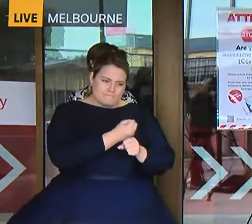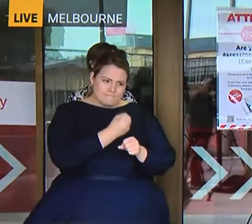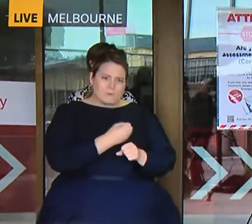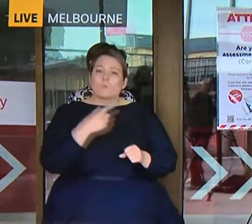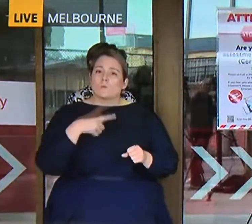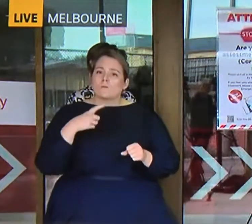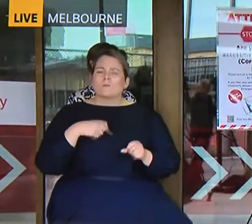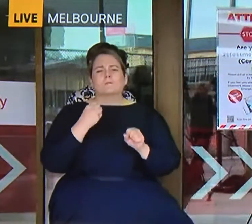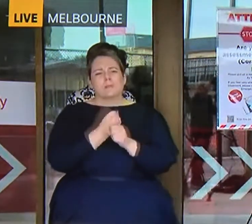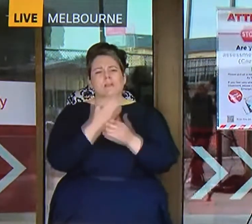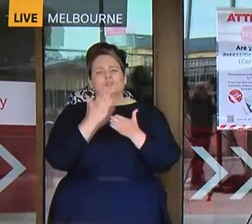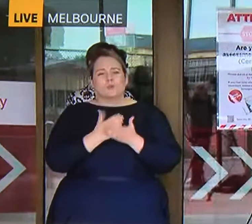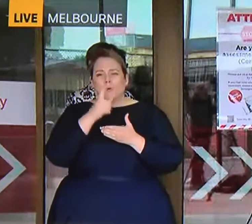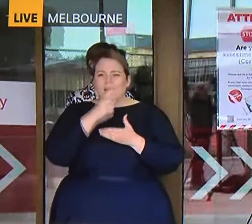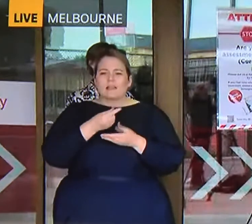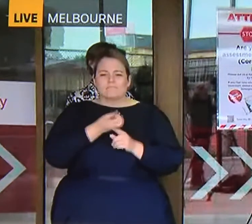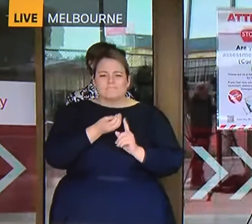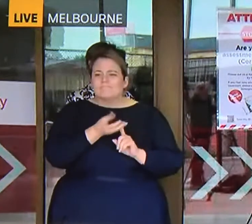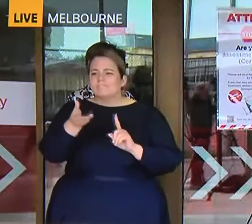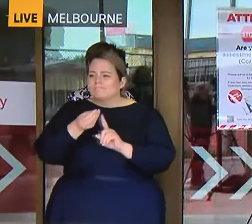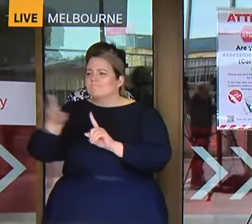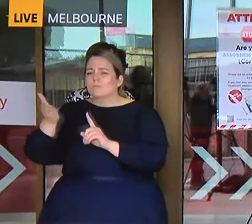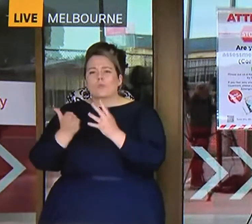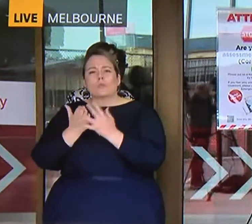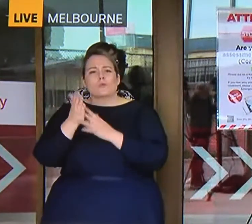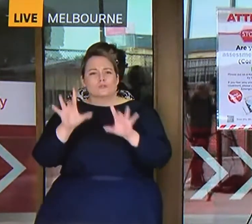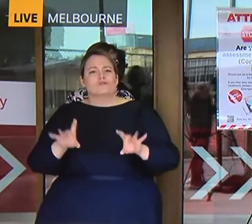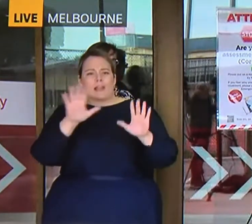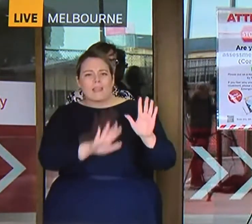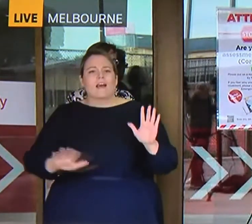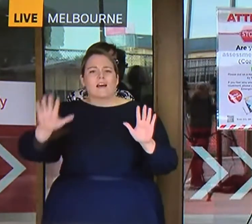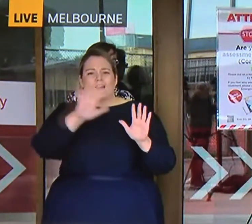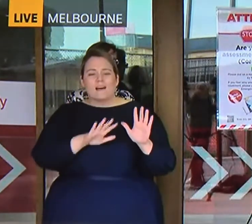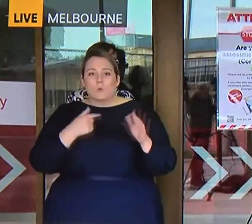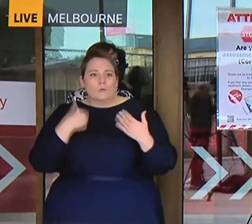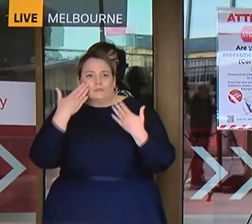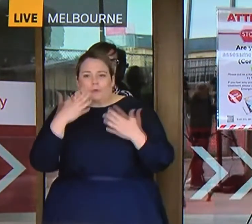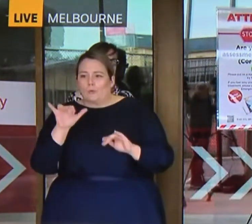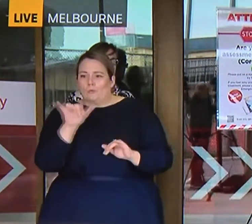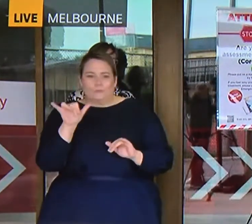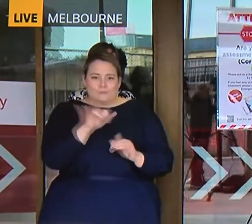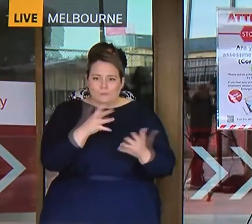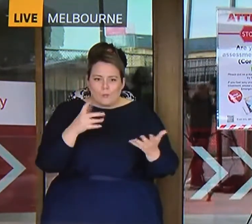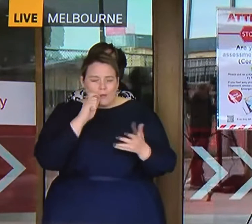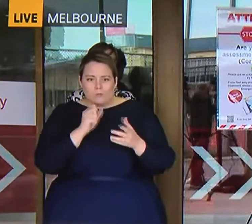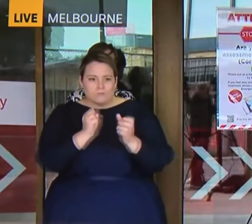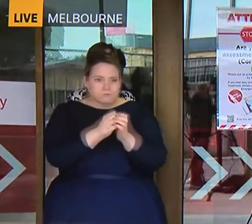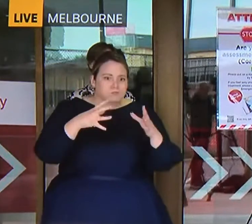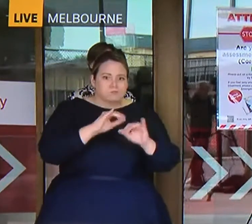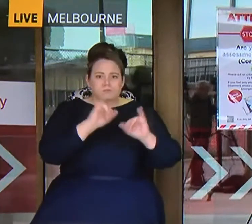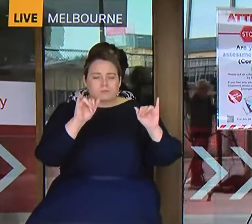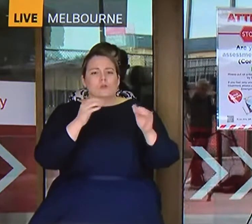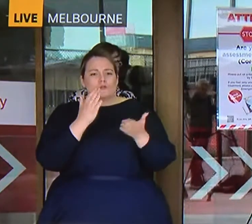regional Australia. We won't always know where an outbreak or a particular case might occur, so it's providing that